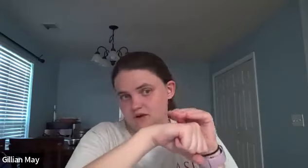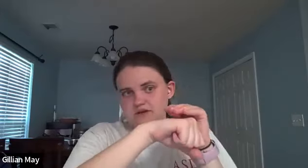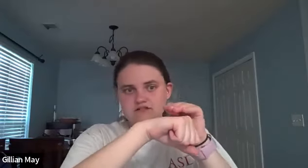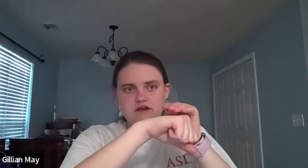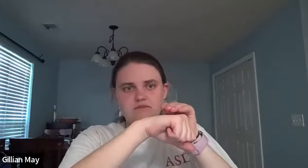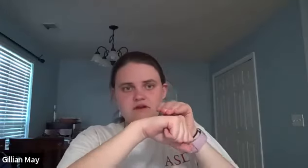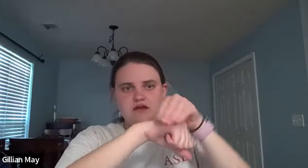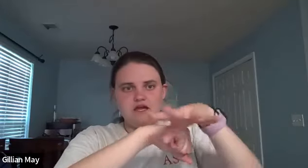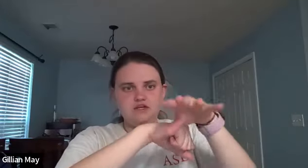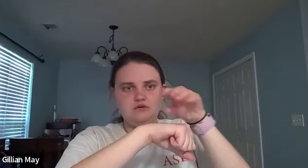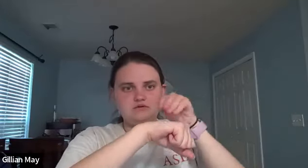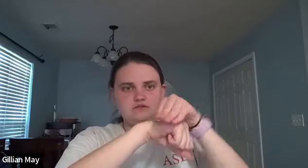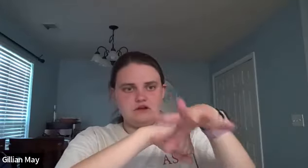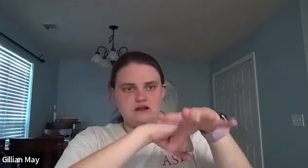puppet on top, and you spread it out.